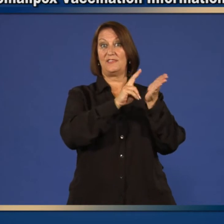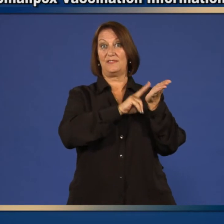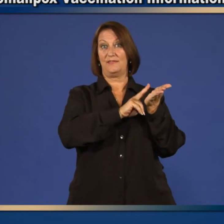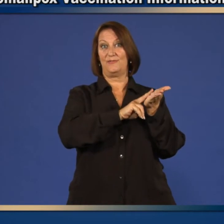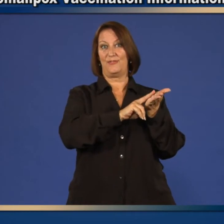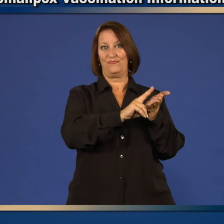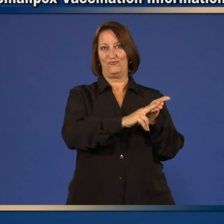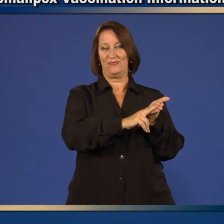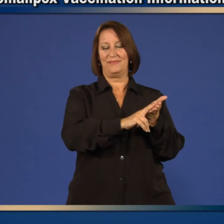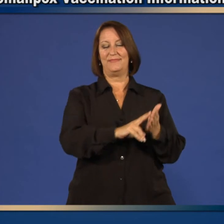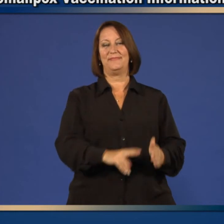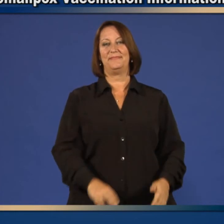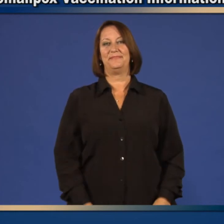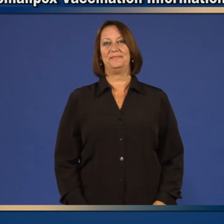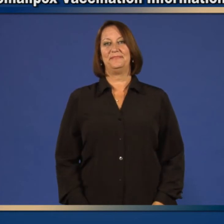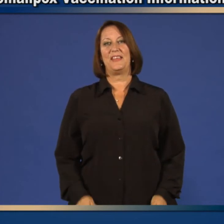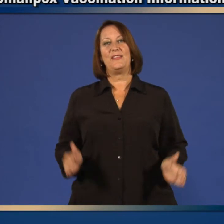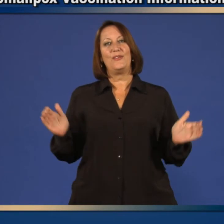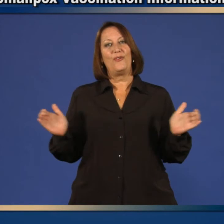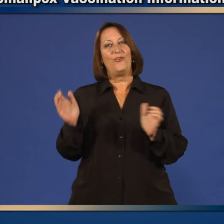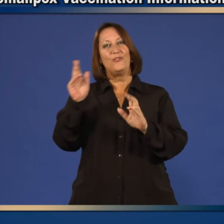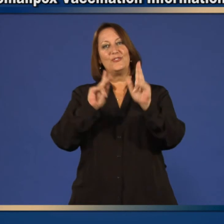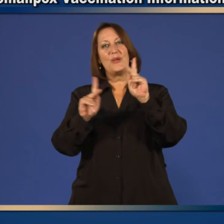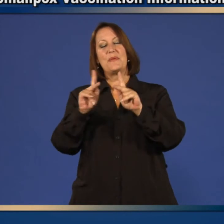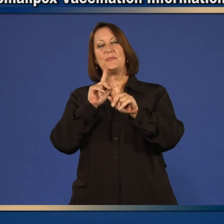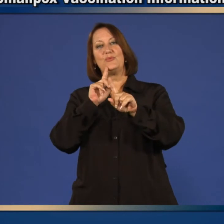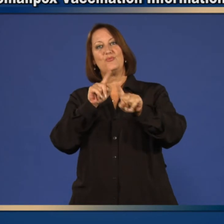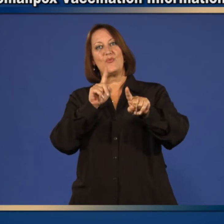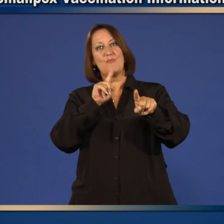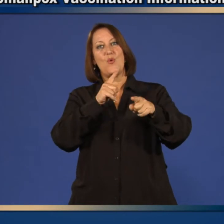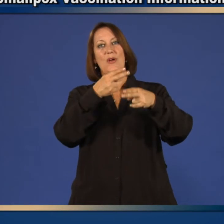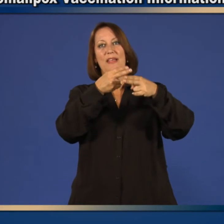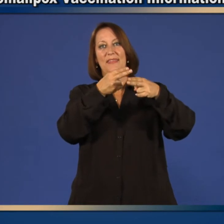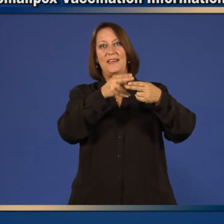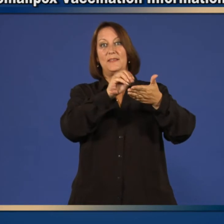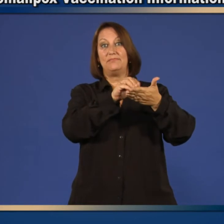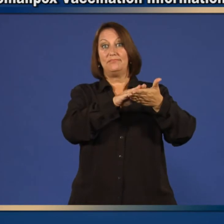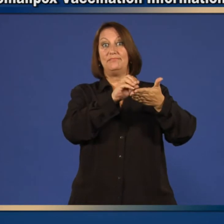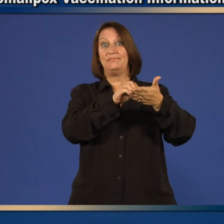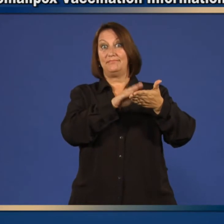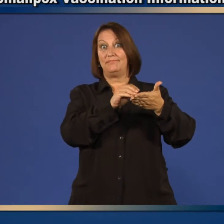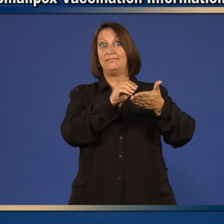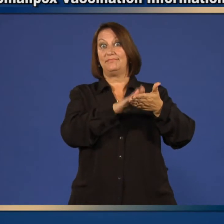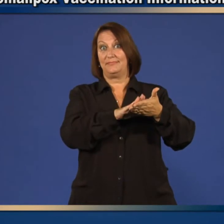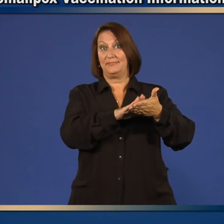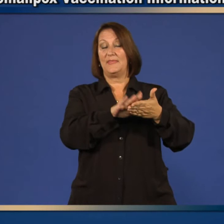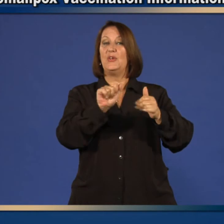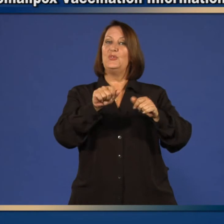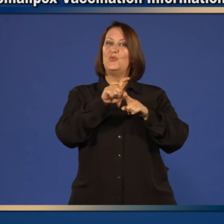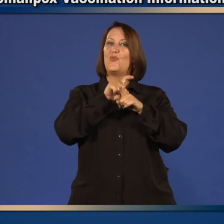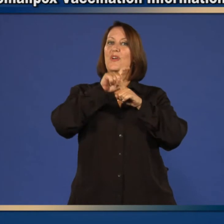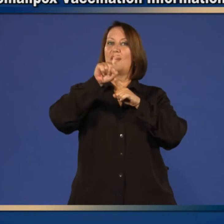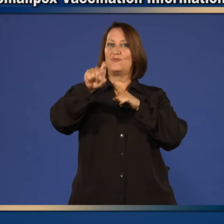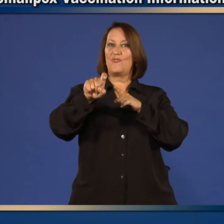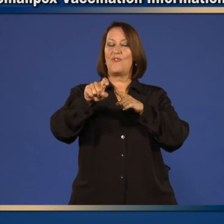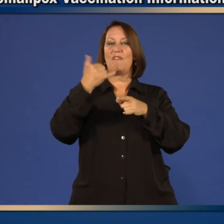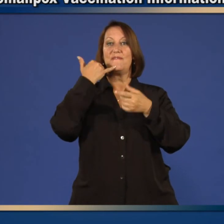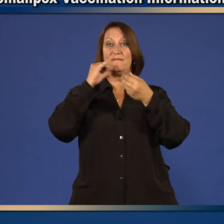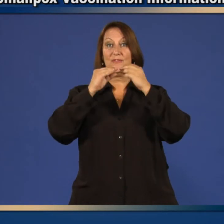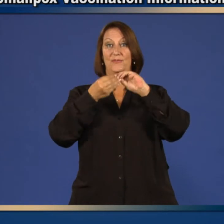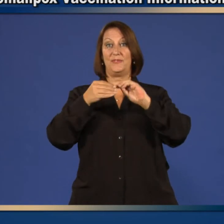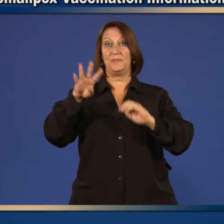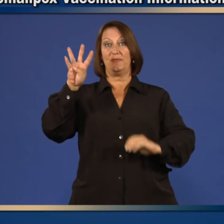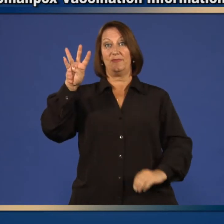www.cdc.gov/other.htm # are encouraged to report all exposed pregnant women to the registry by